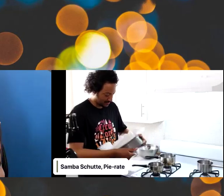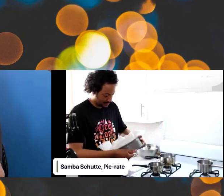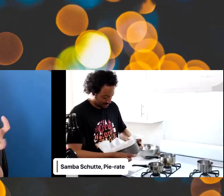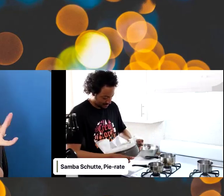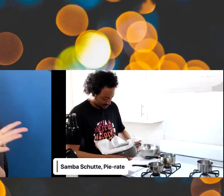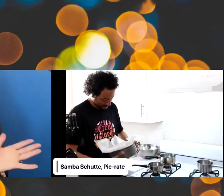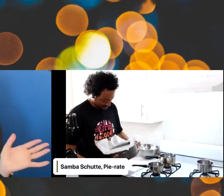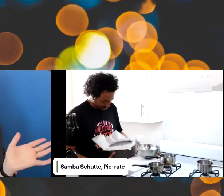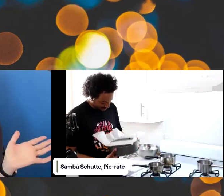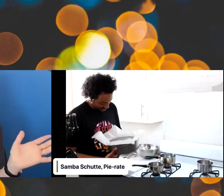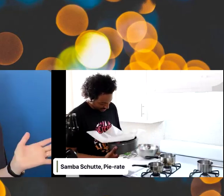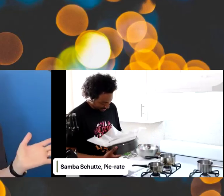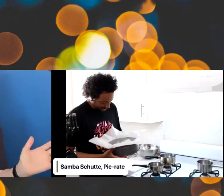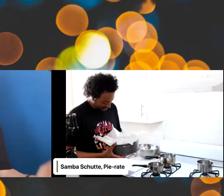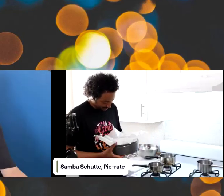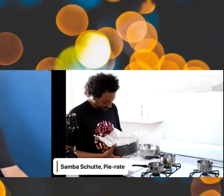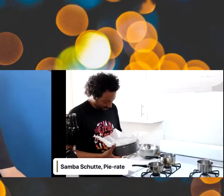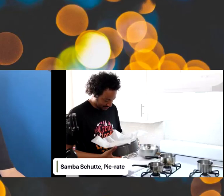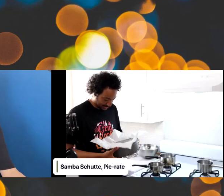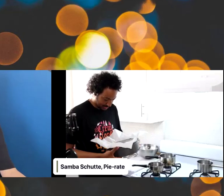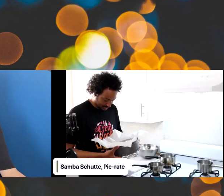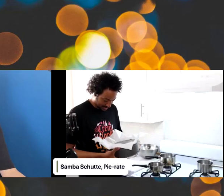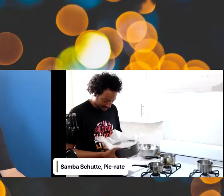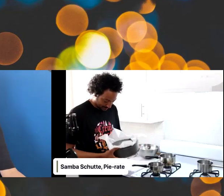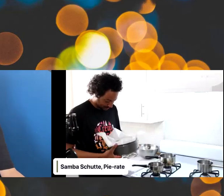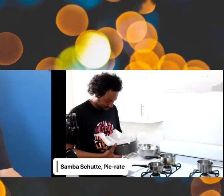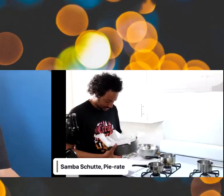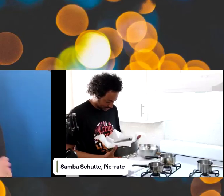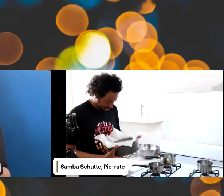So get that level. I'm not there yet.